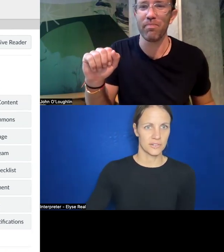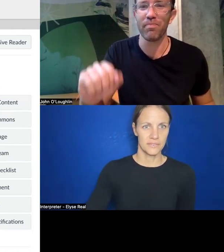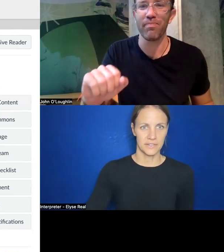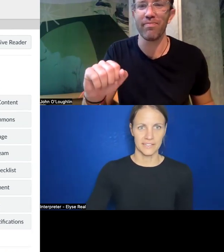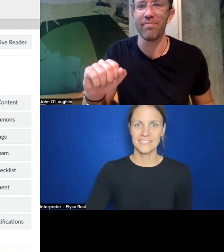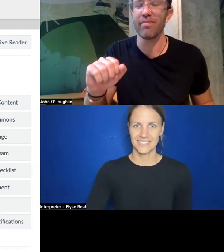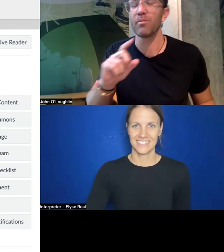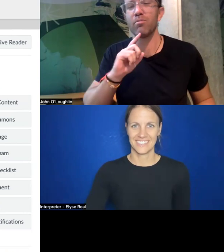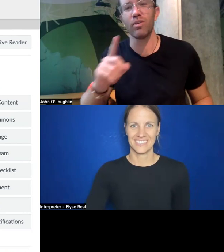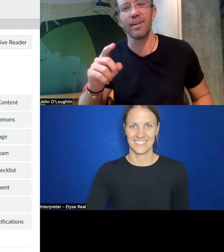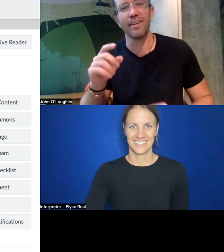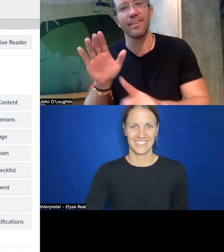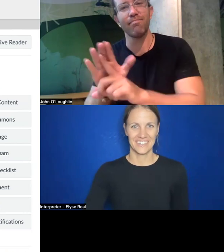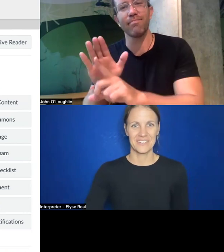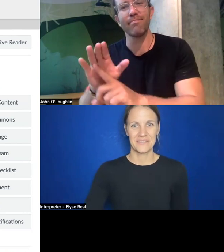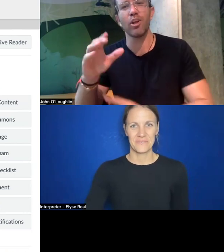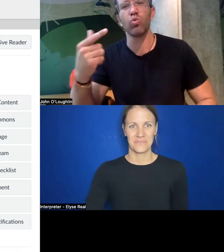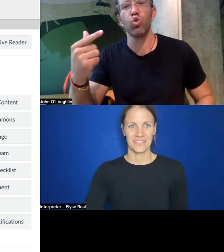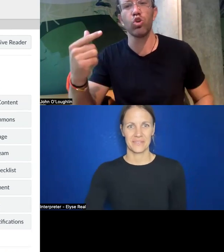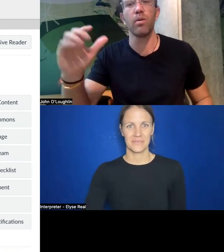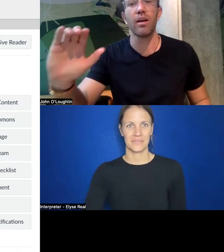Dear Griffins,